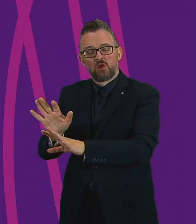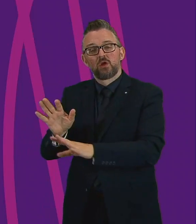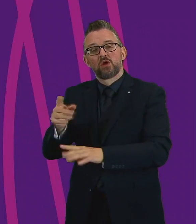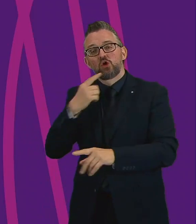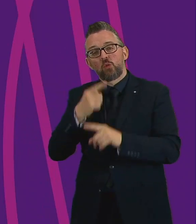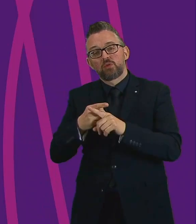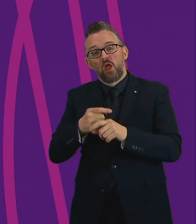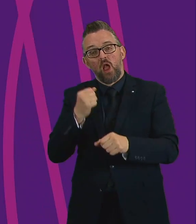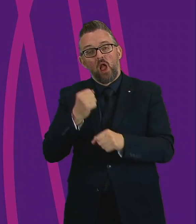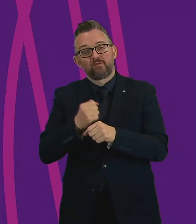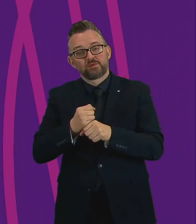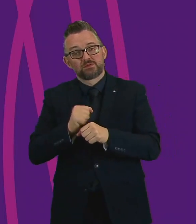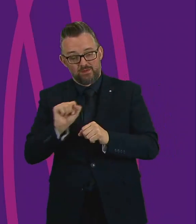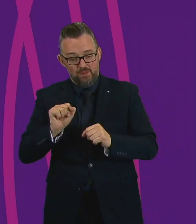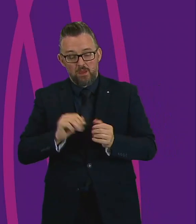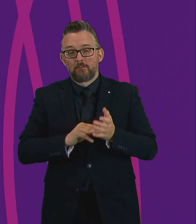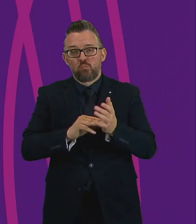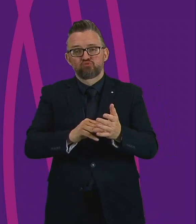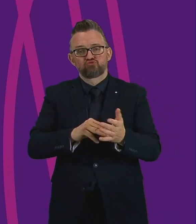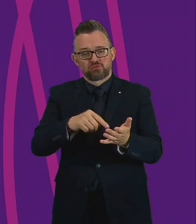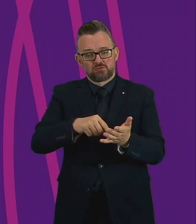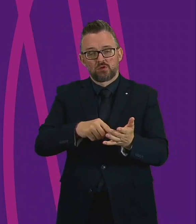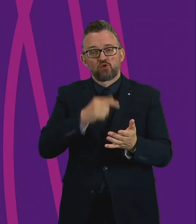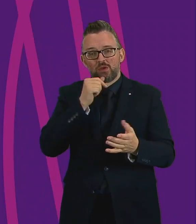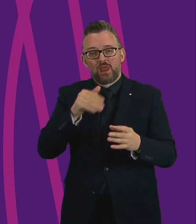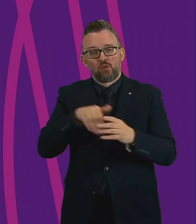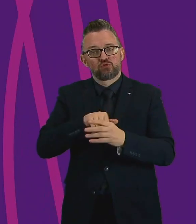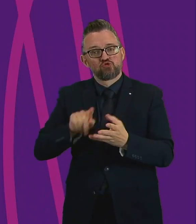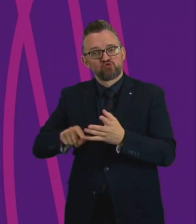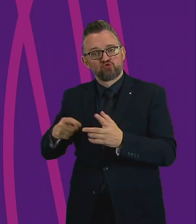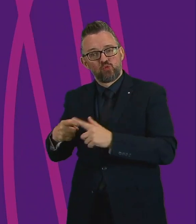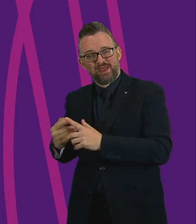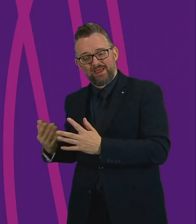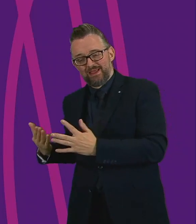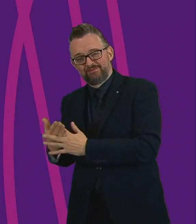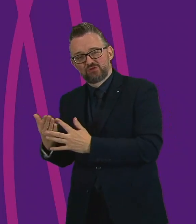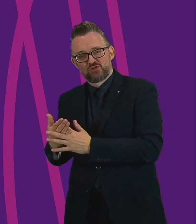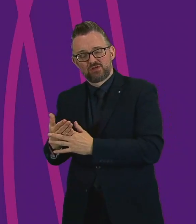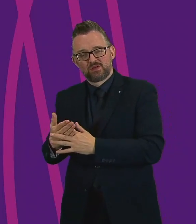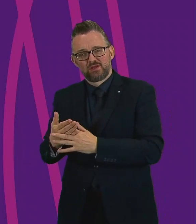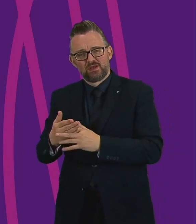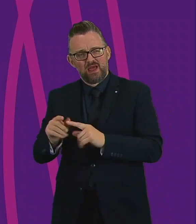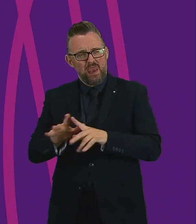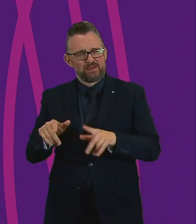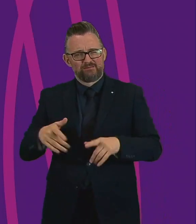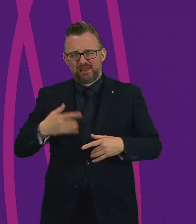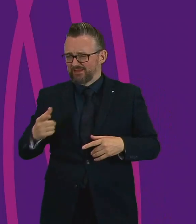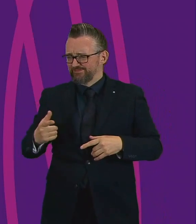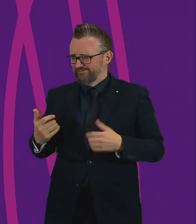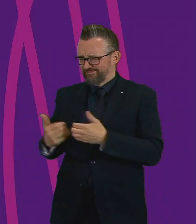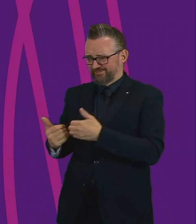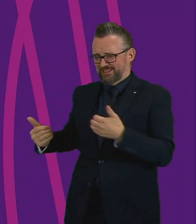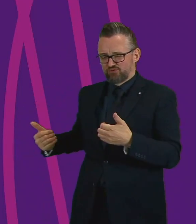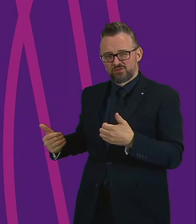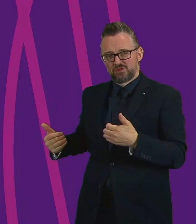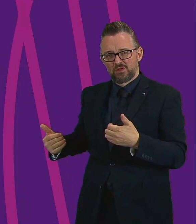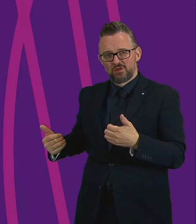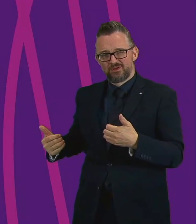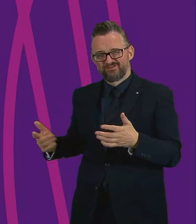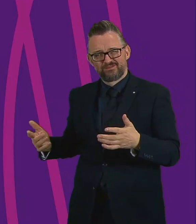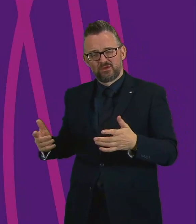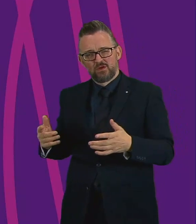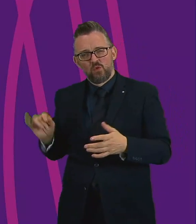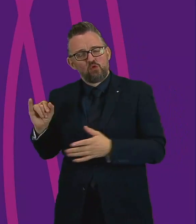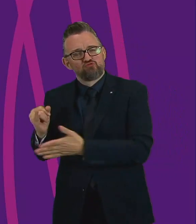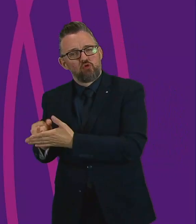government's motion didn't include UK interventions, as if there were some kind of external subvention, I think is a little bit